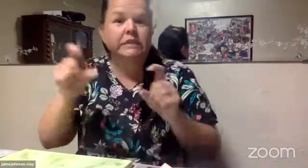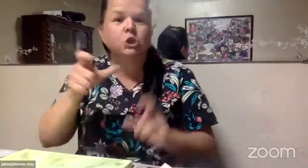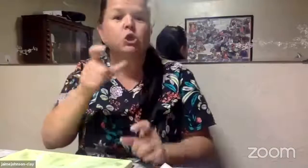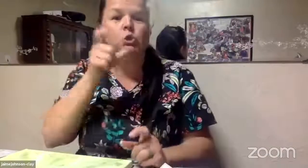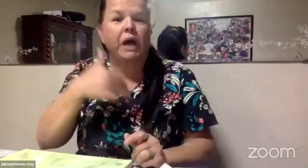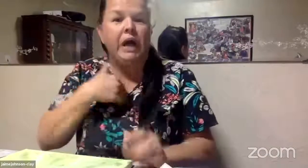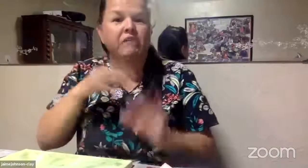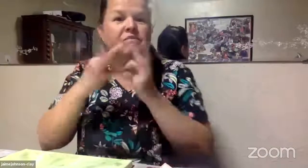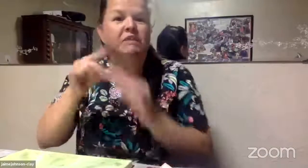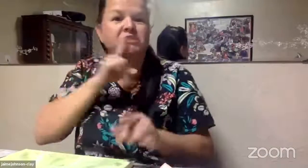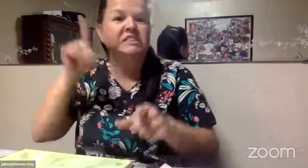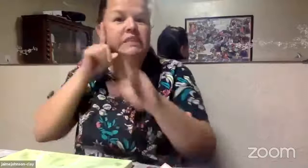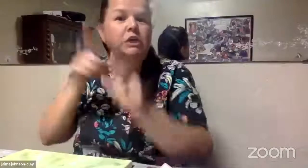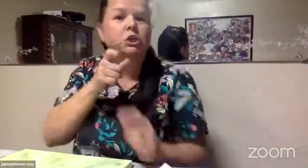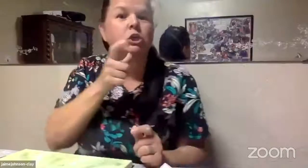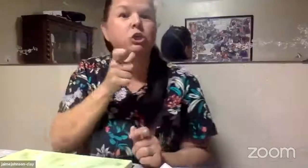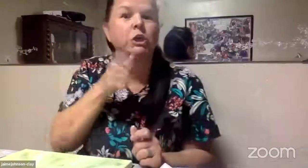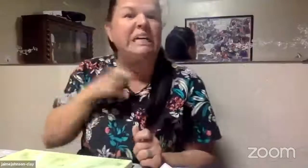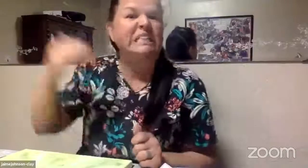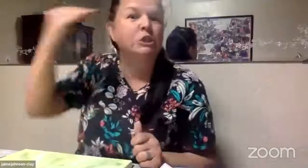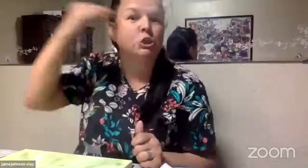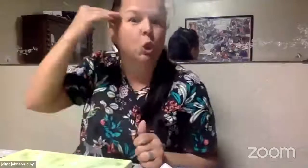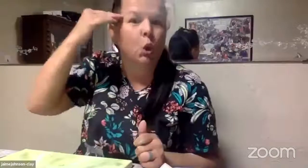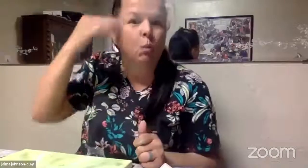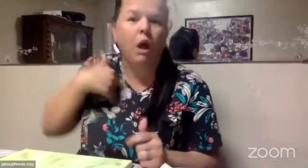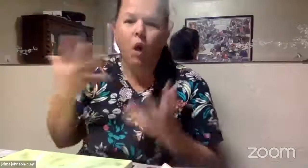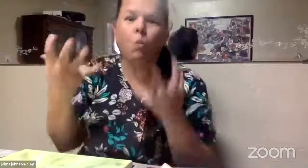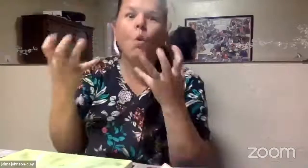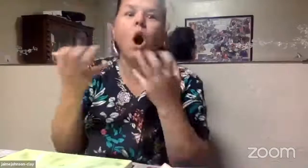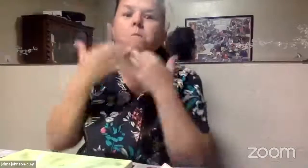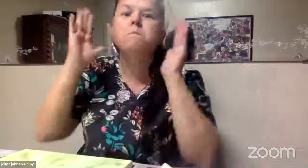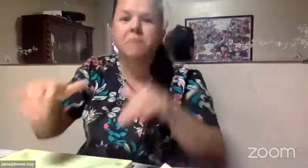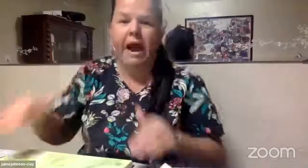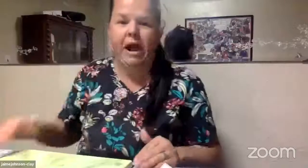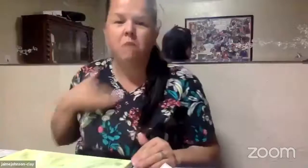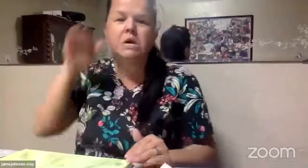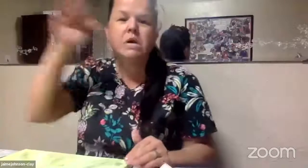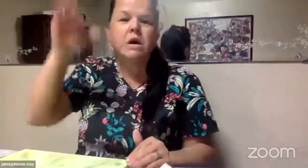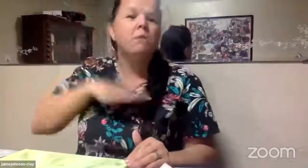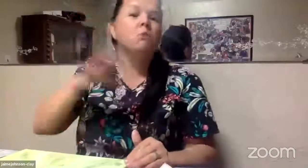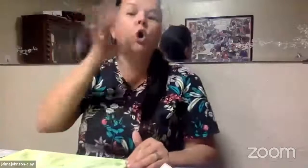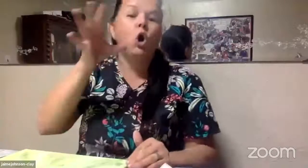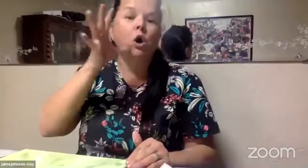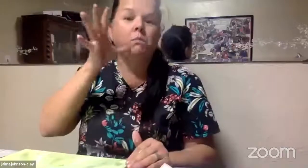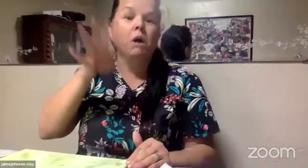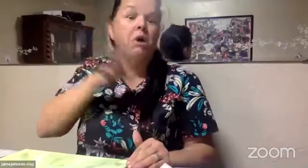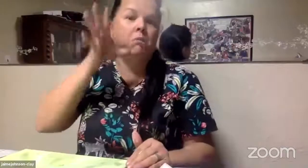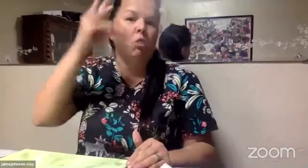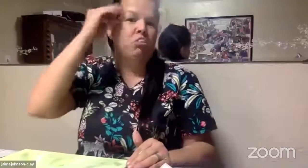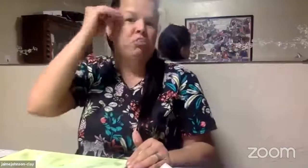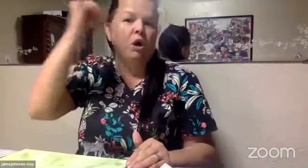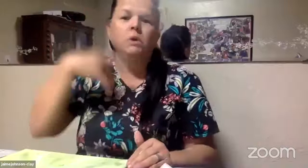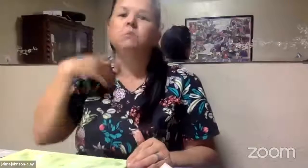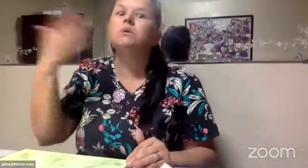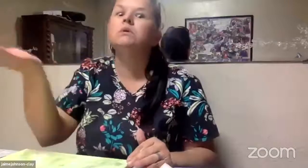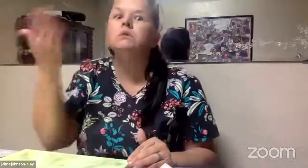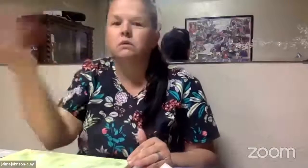get some DNA research Yes, done. yes, I really, really want to do that and figure out things. But my